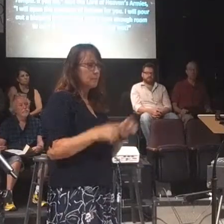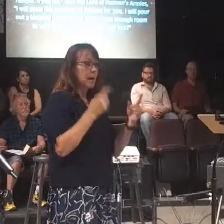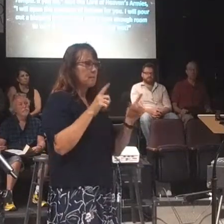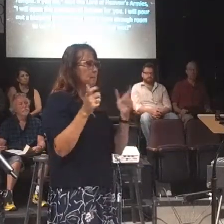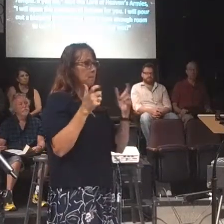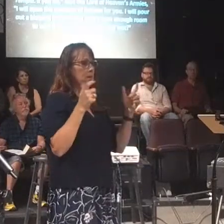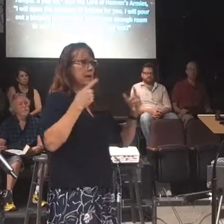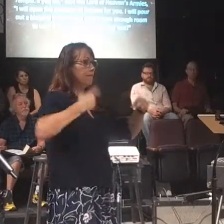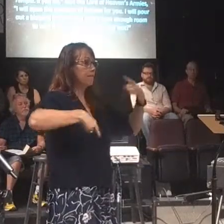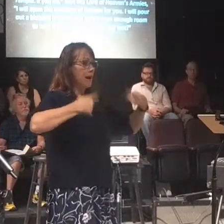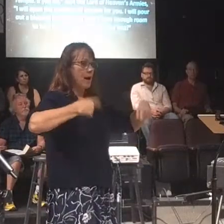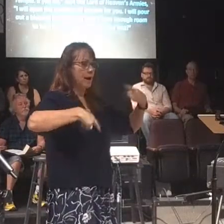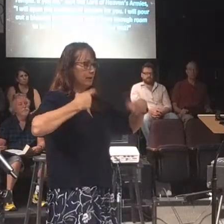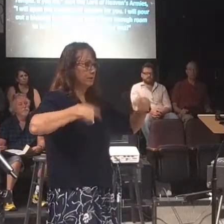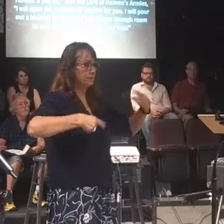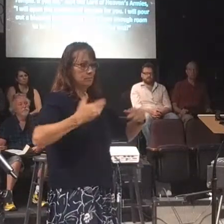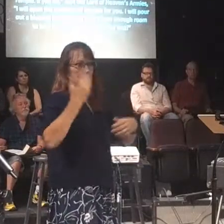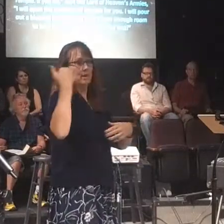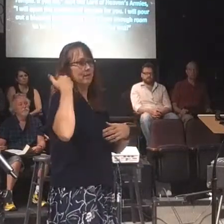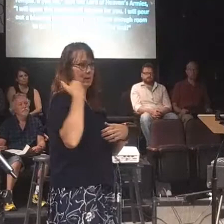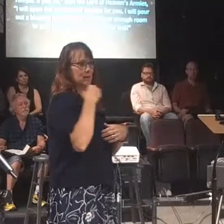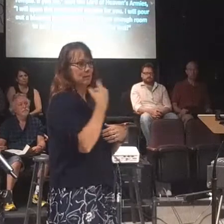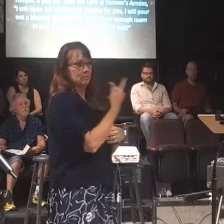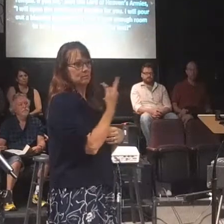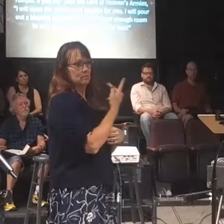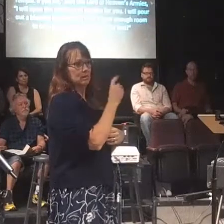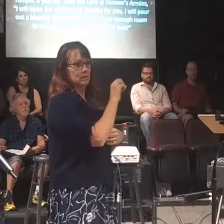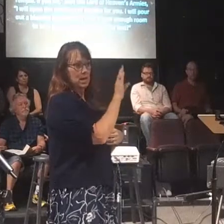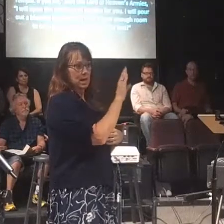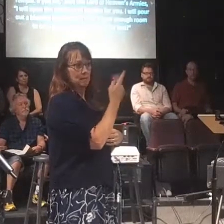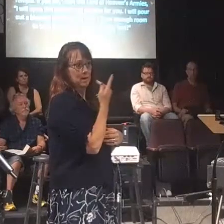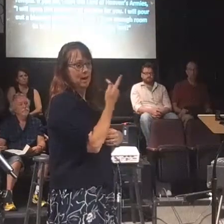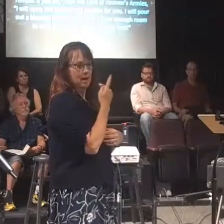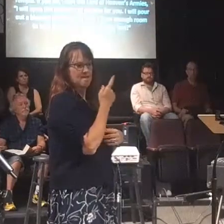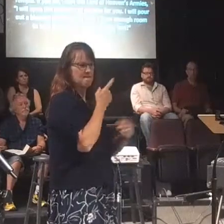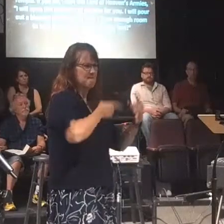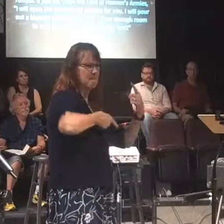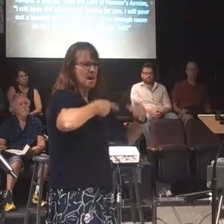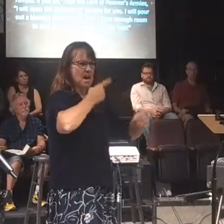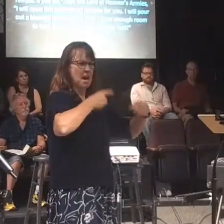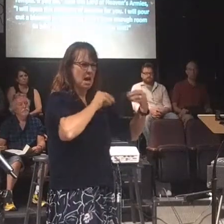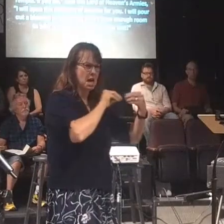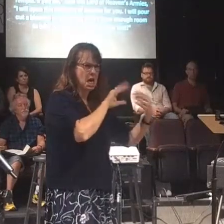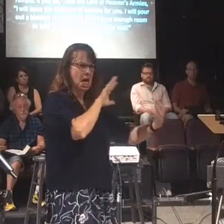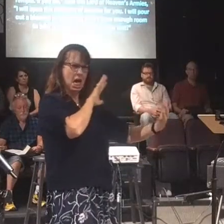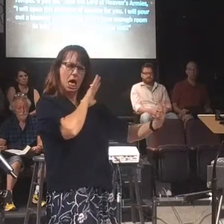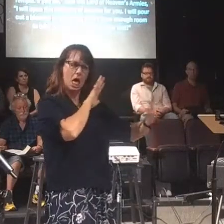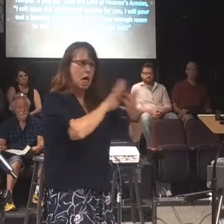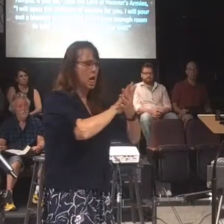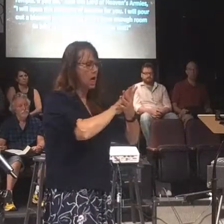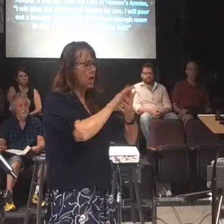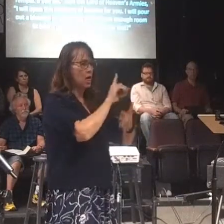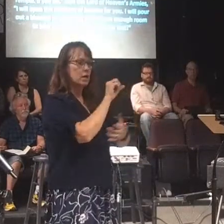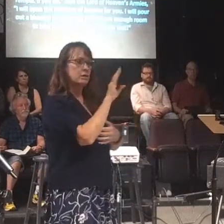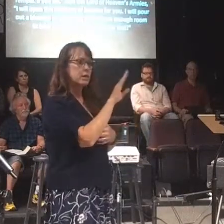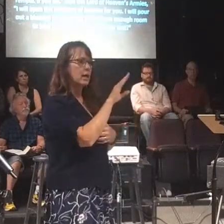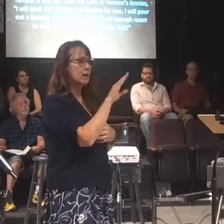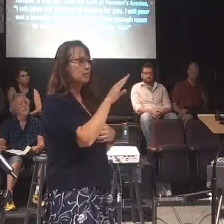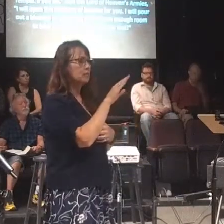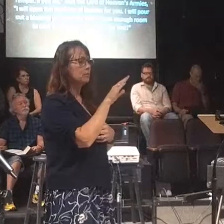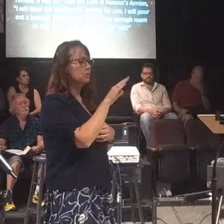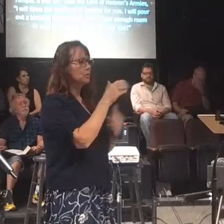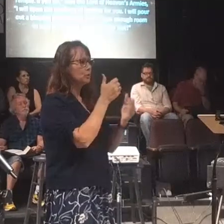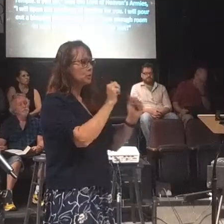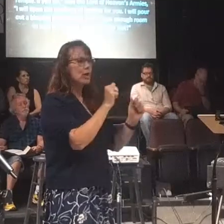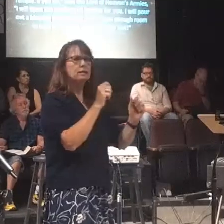fight with Deb in those days, in one of those guru moments, right? You know, and she was basically trying to speak that,